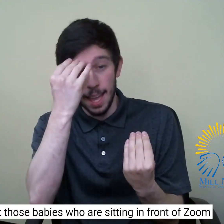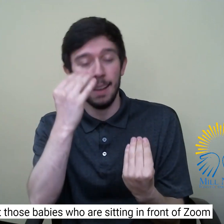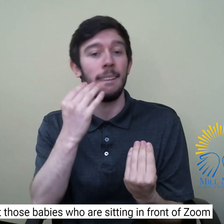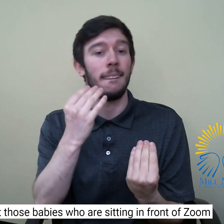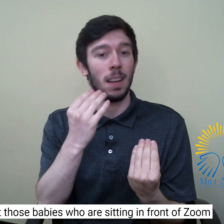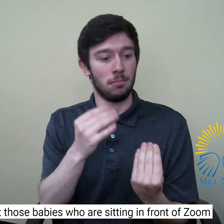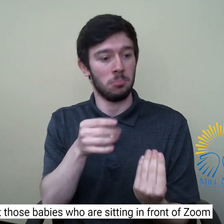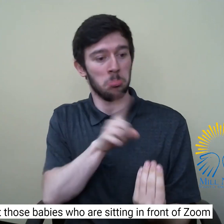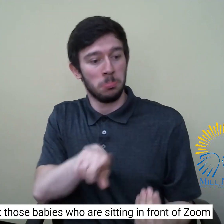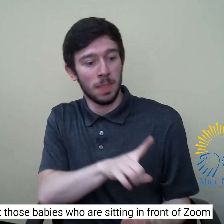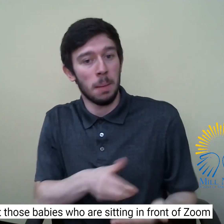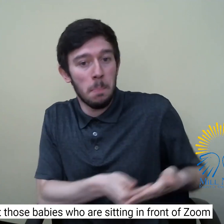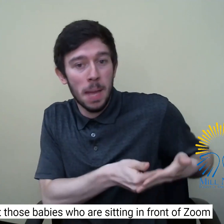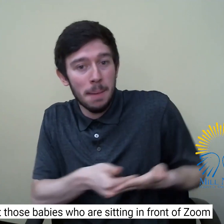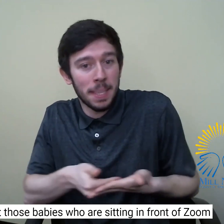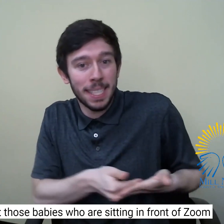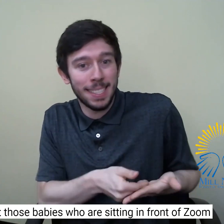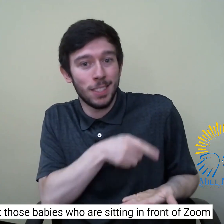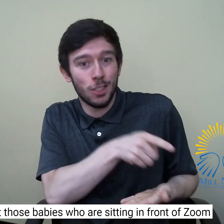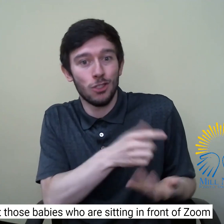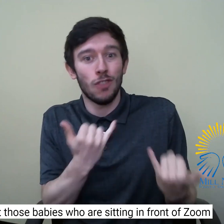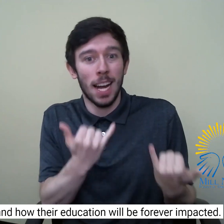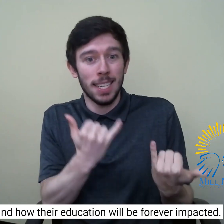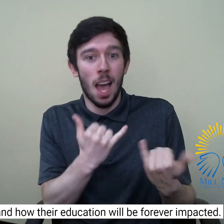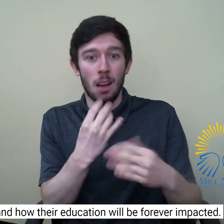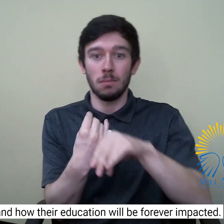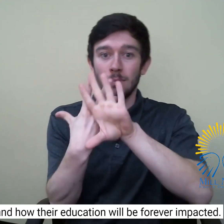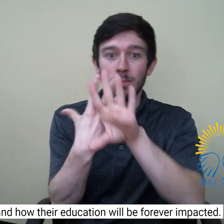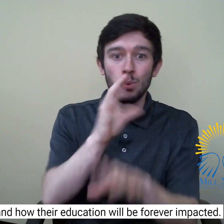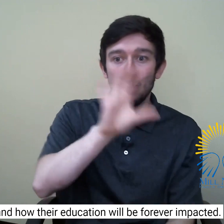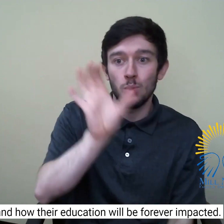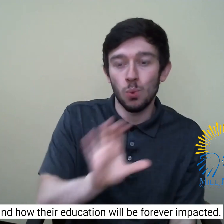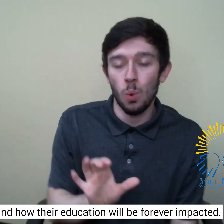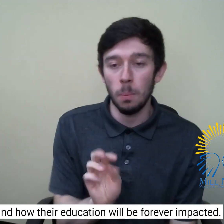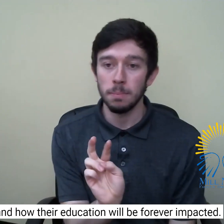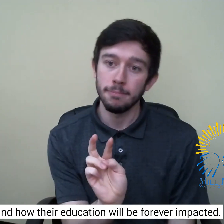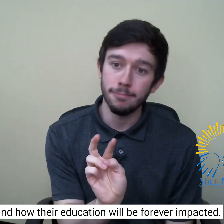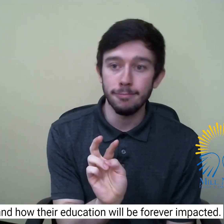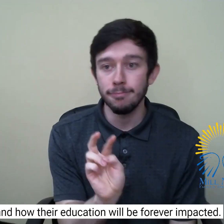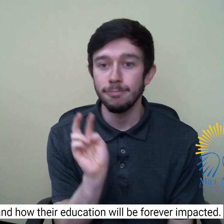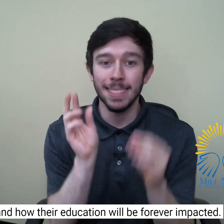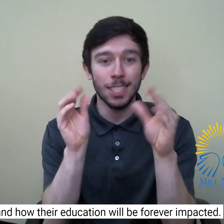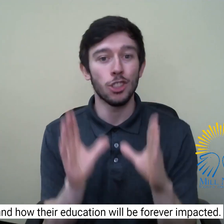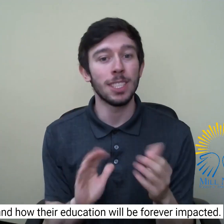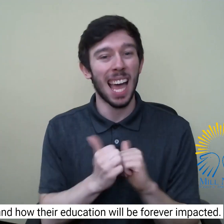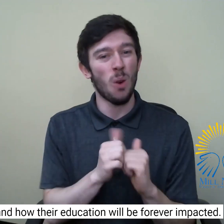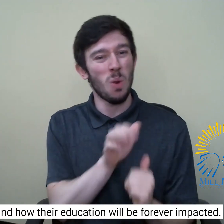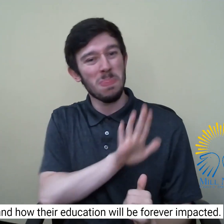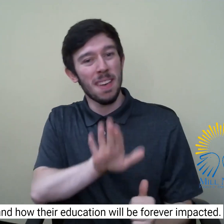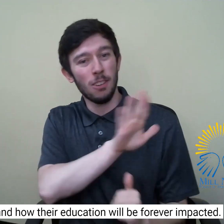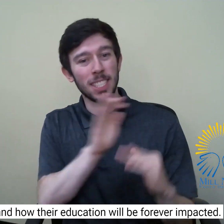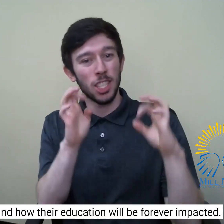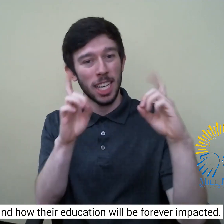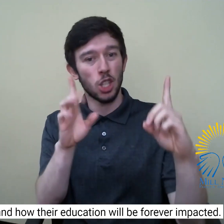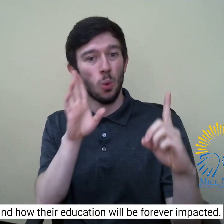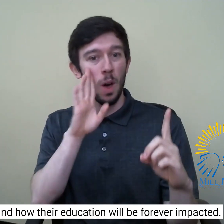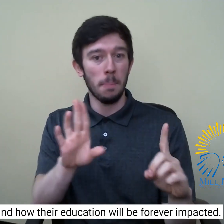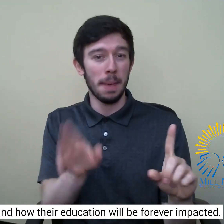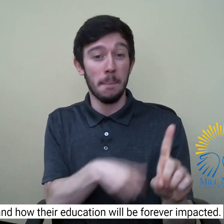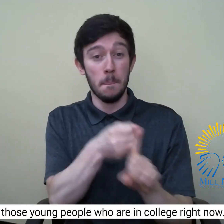about those babies who are sitting in front of Zoom screens right now and how their education will be forever impacted. And